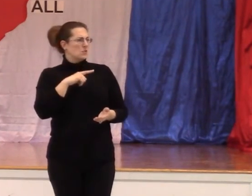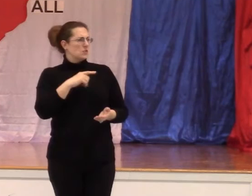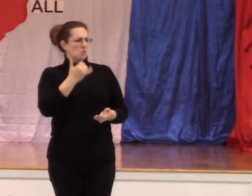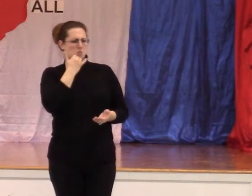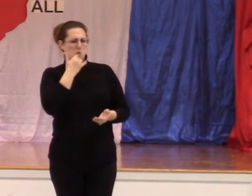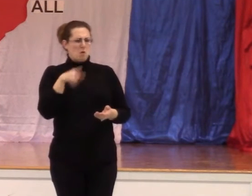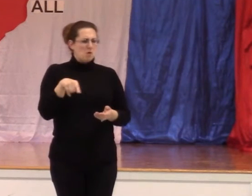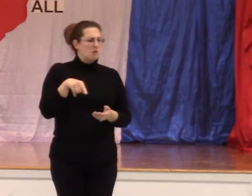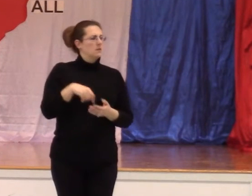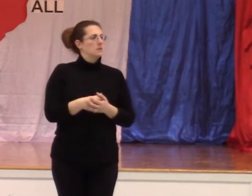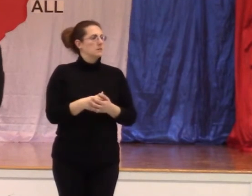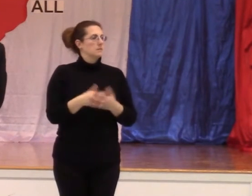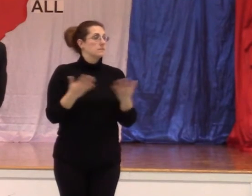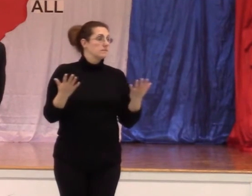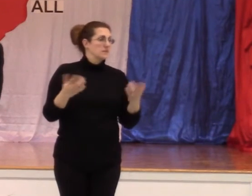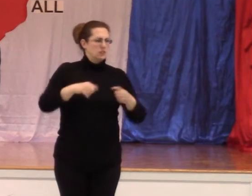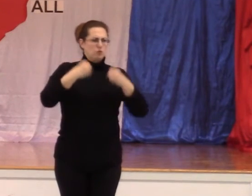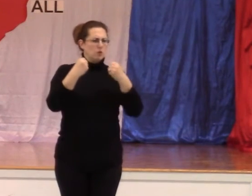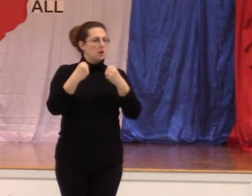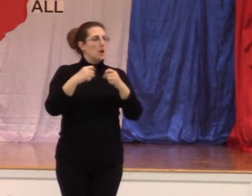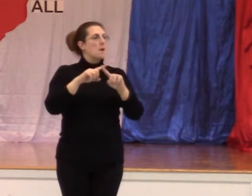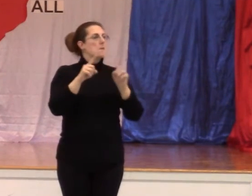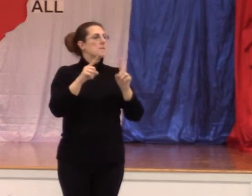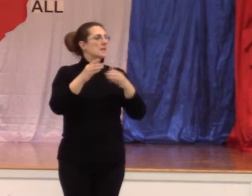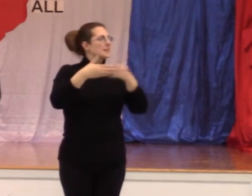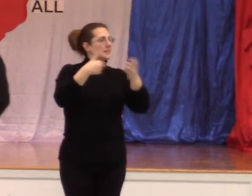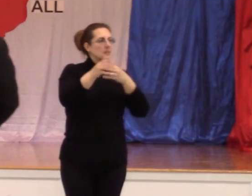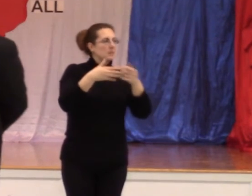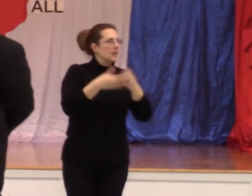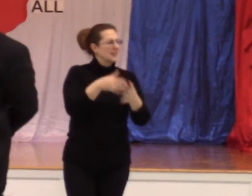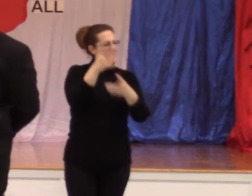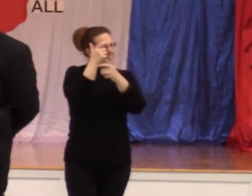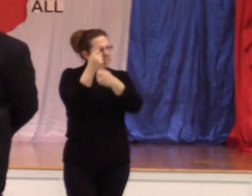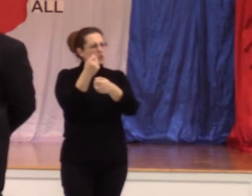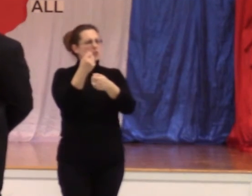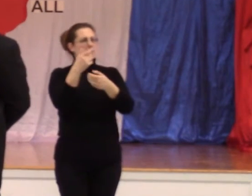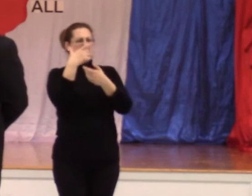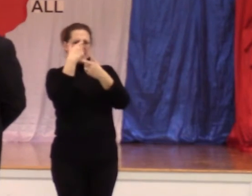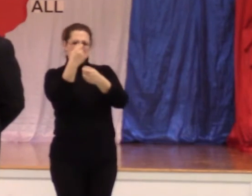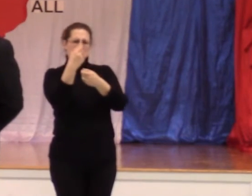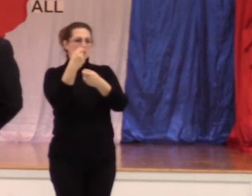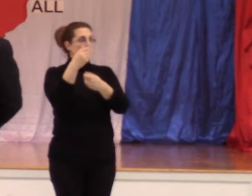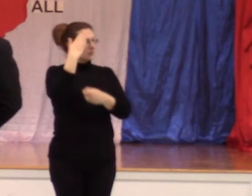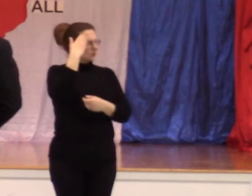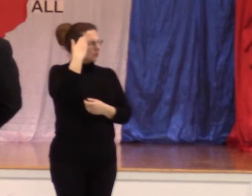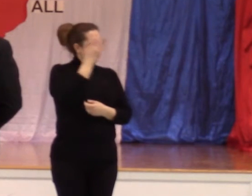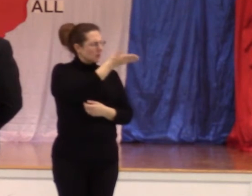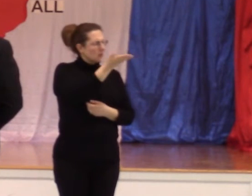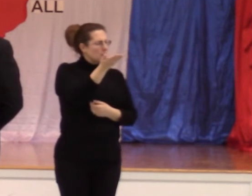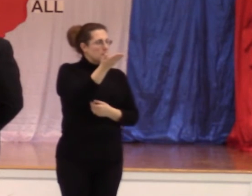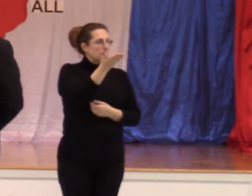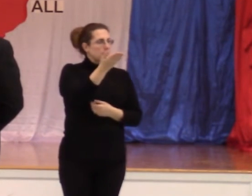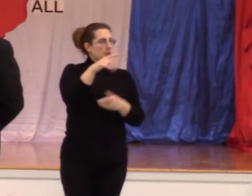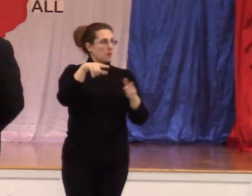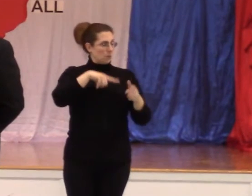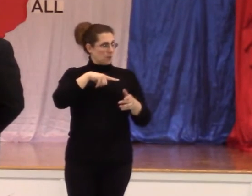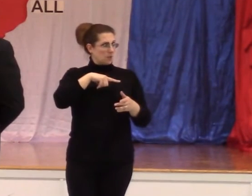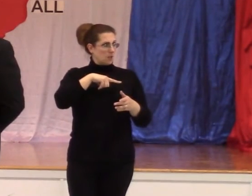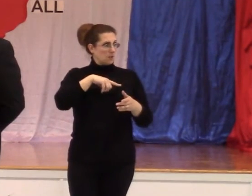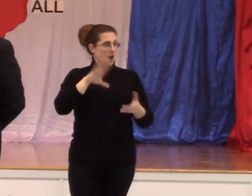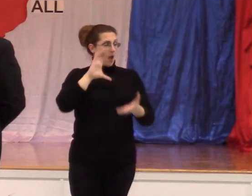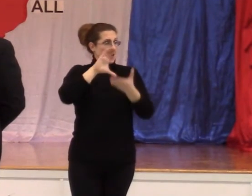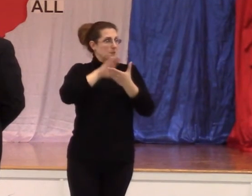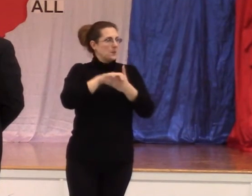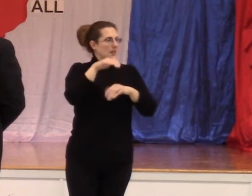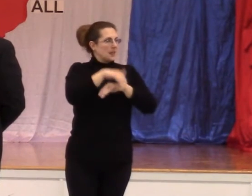there. But yet, despite it all, what's interesting is that, do you know, on Luther on his wedding night,